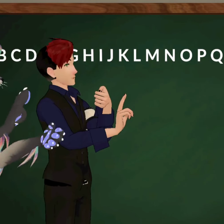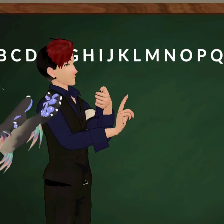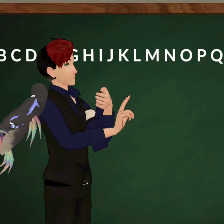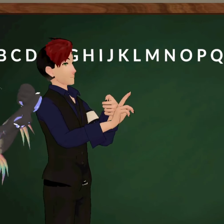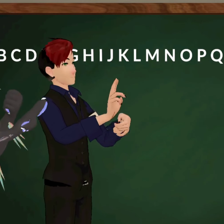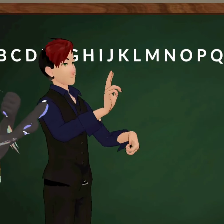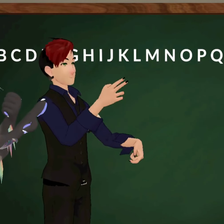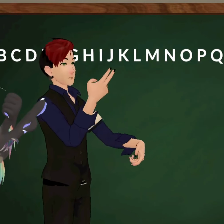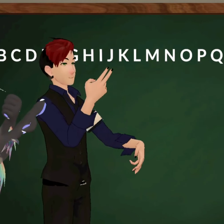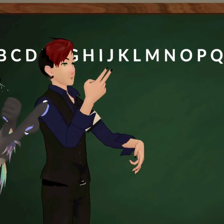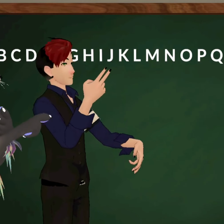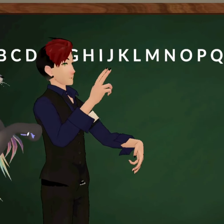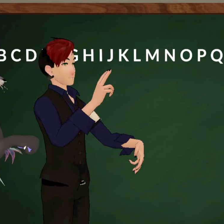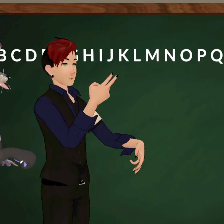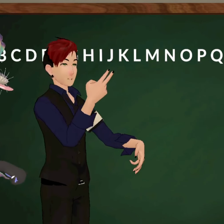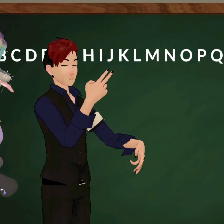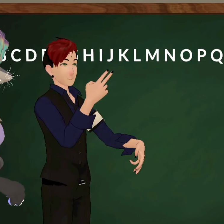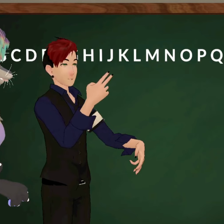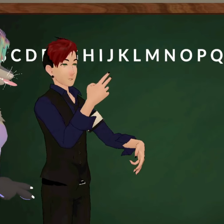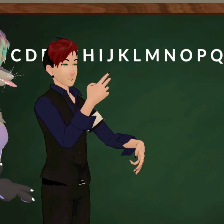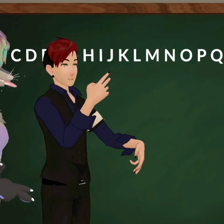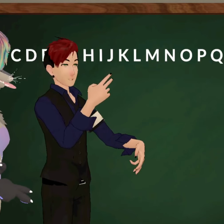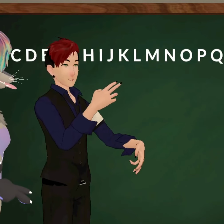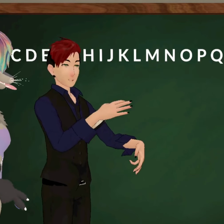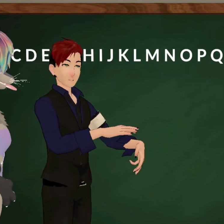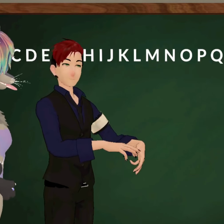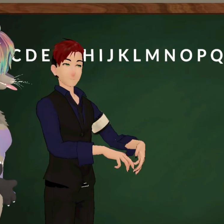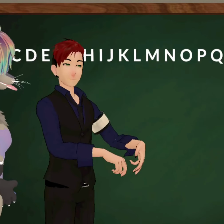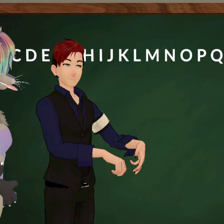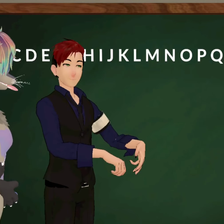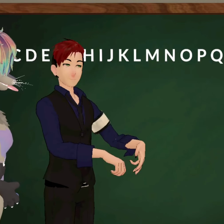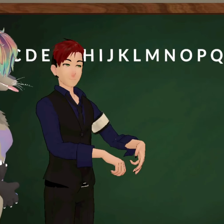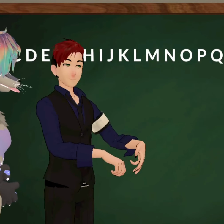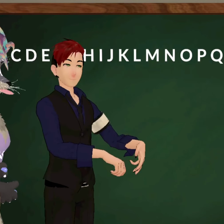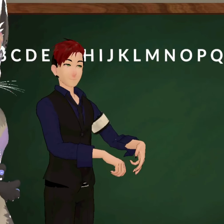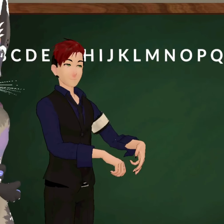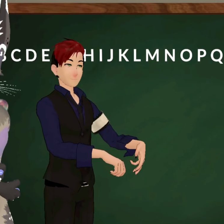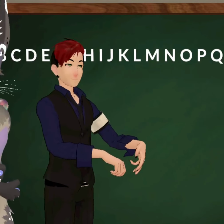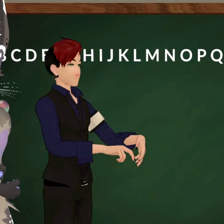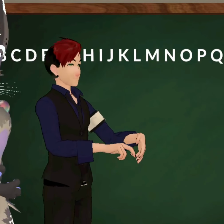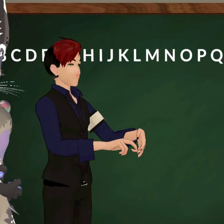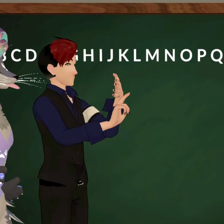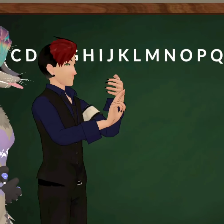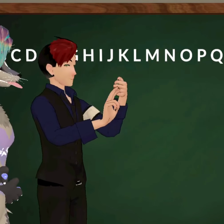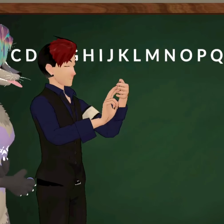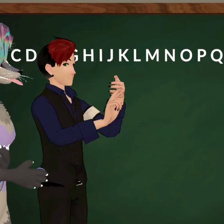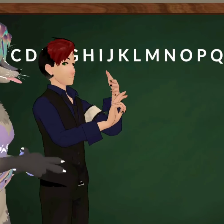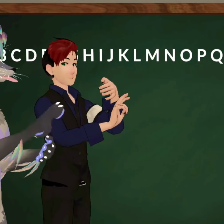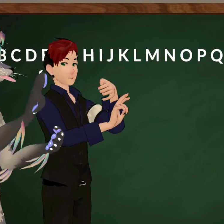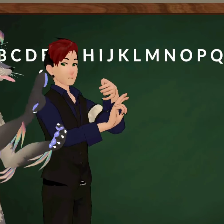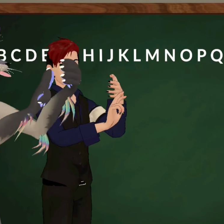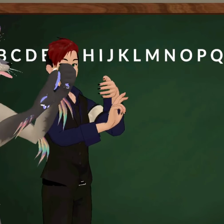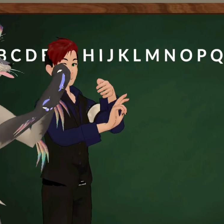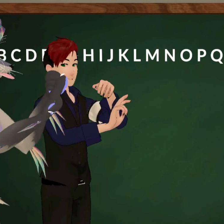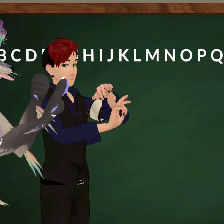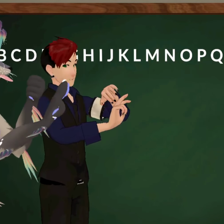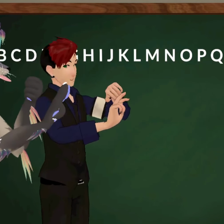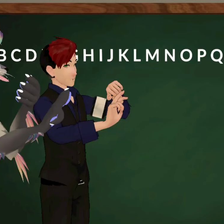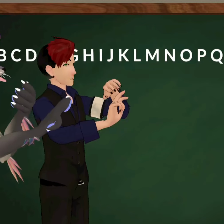succinct. Is it not because easy this, to when do it like ends here, this? You don't know if it's a K. So front to back. Because they also do or- like this. Yes, some people do Yeah. it this way, where